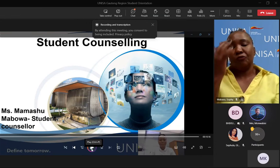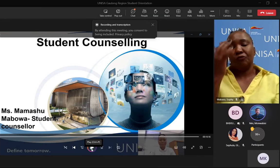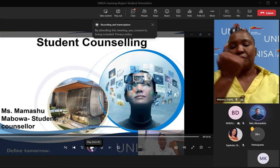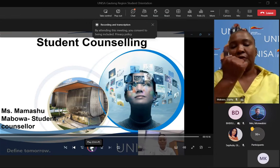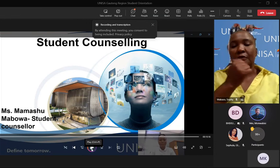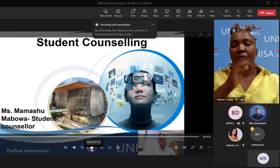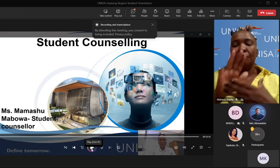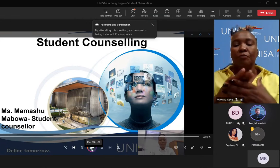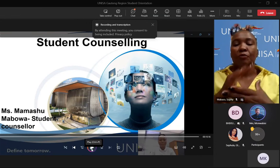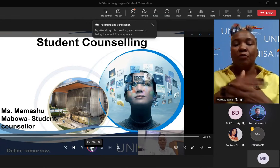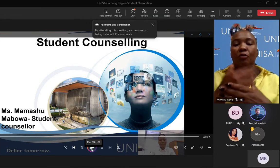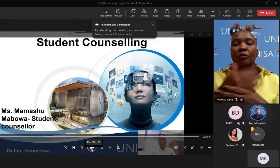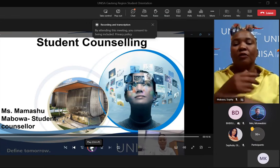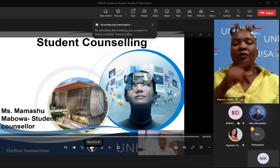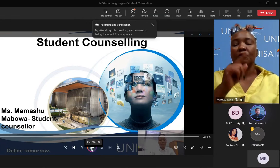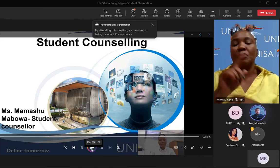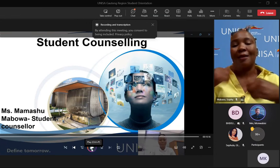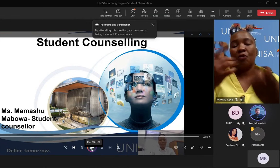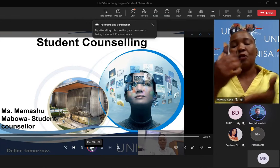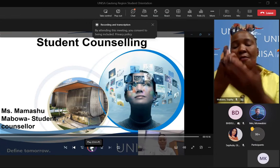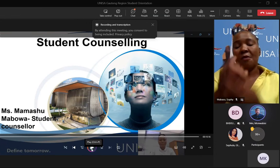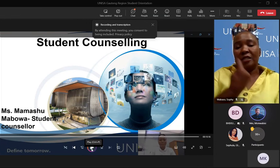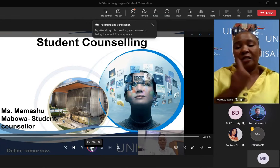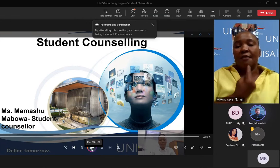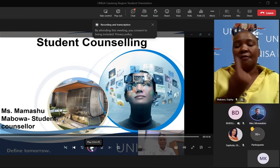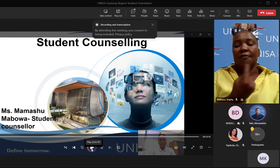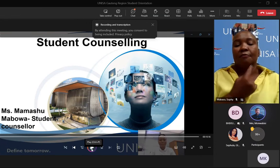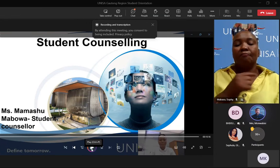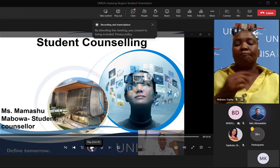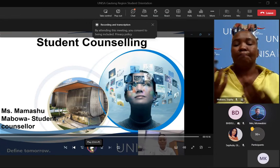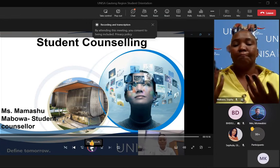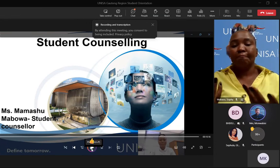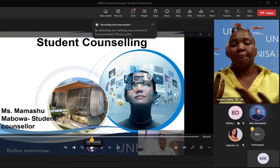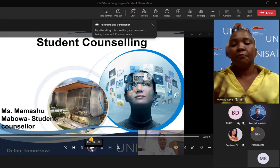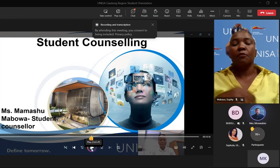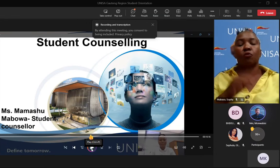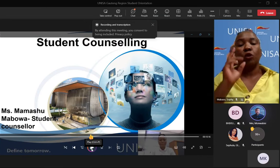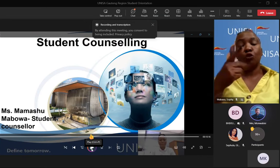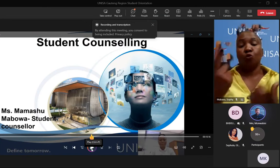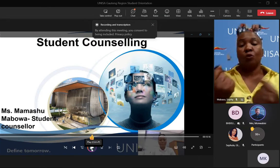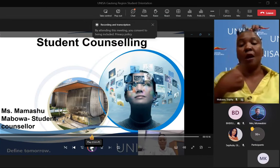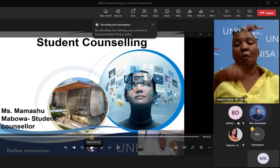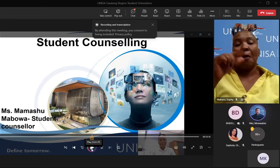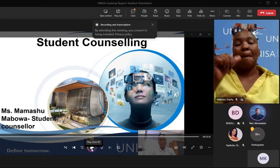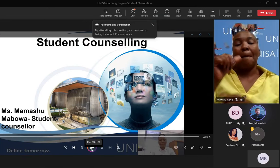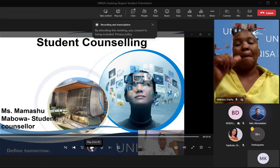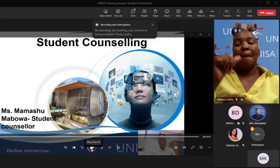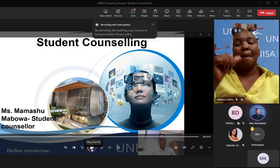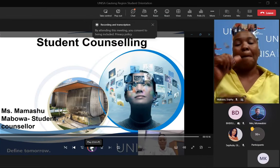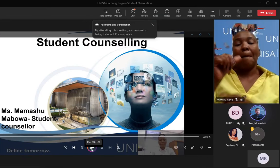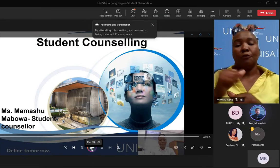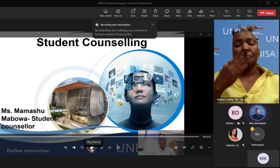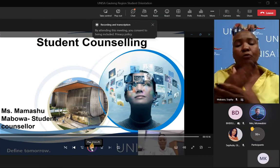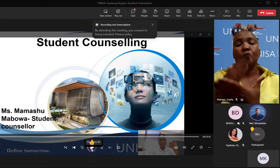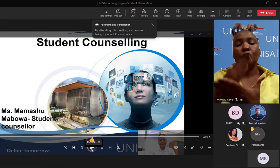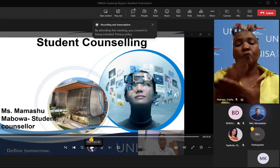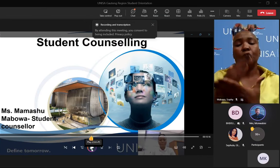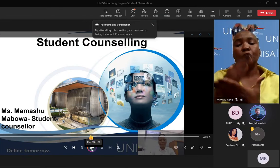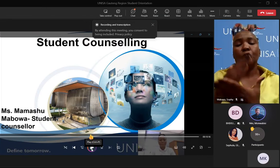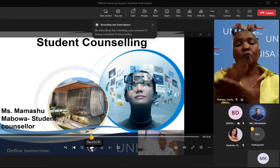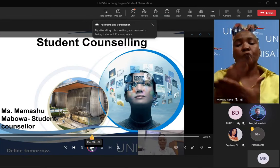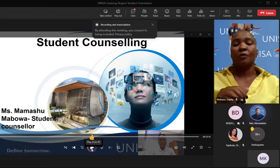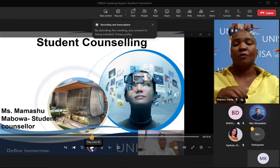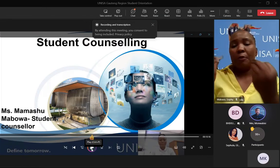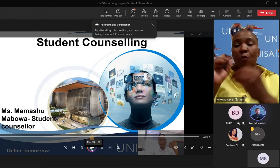it's something that we cannot help ourselves you know but um we'll do our best you know to make sure that you get all the